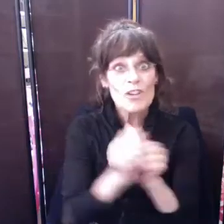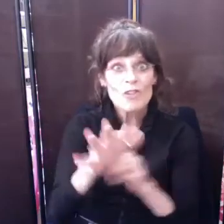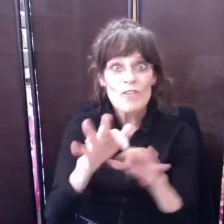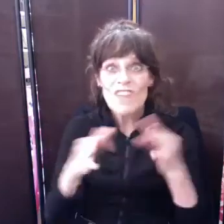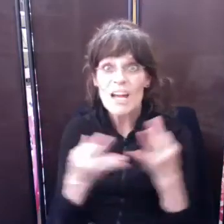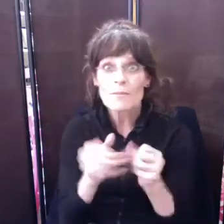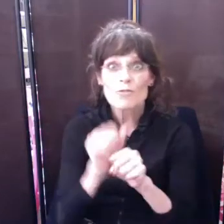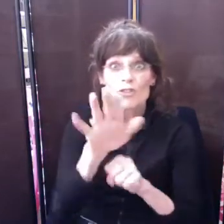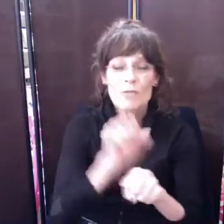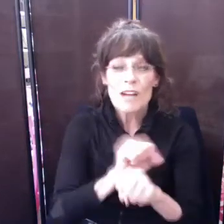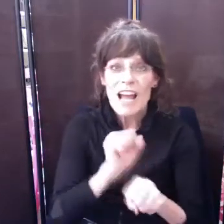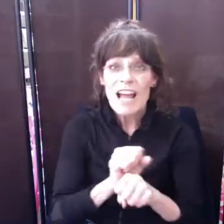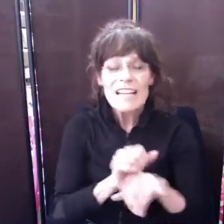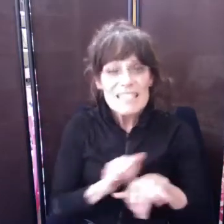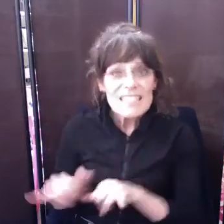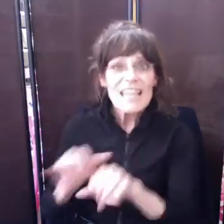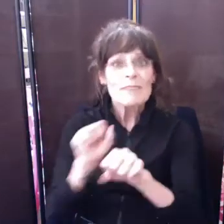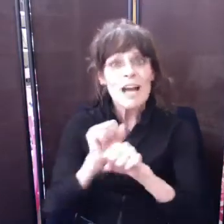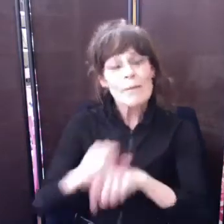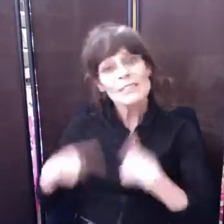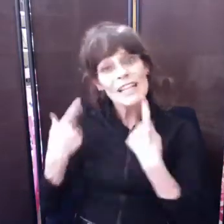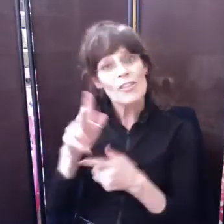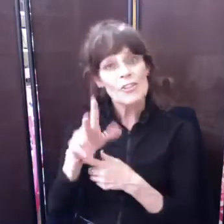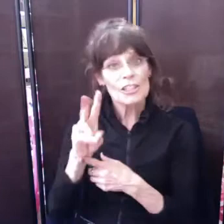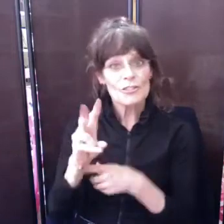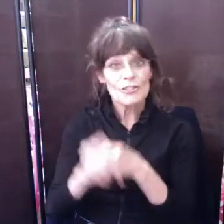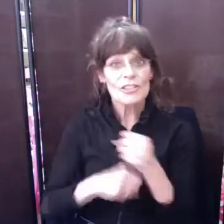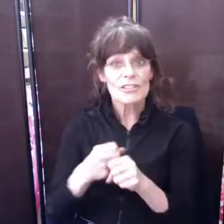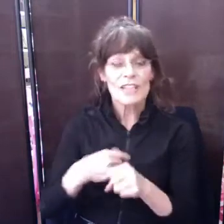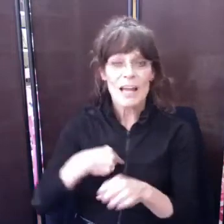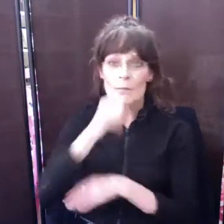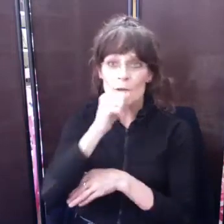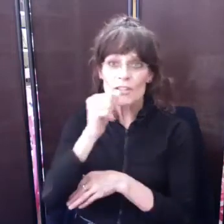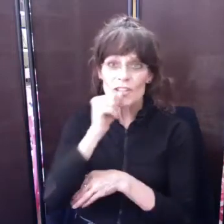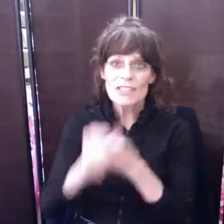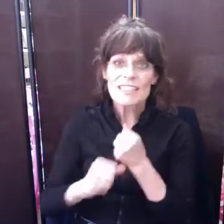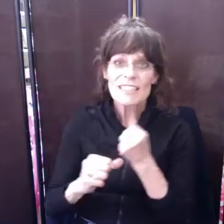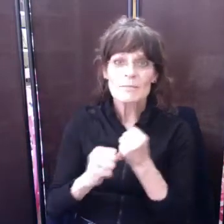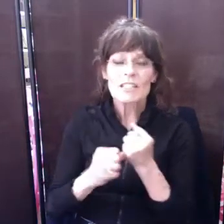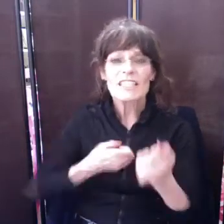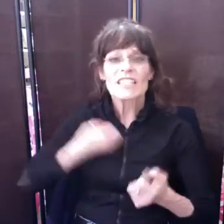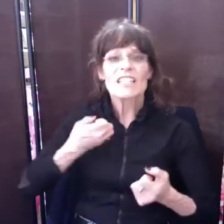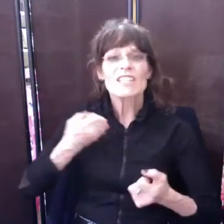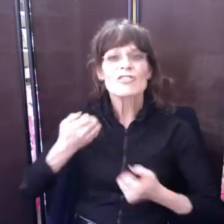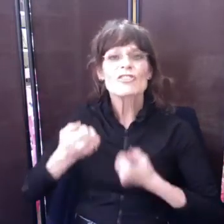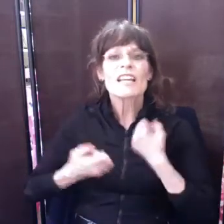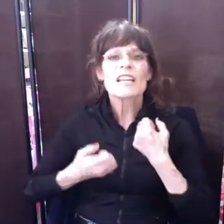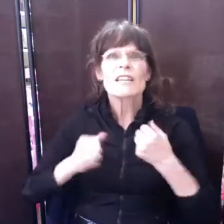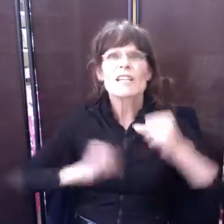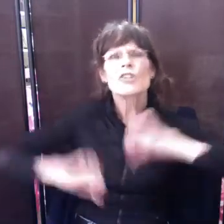I've had the same job for 32 years. I'm a personal assistant in the entertainment industry. You know, if I'm asked to buy